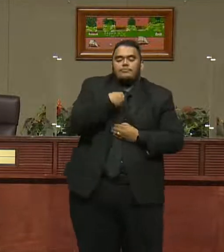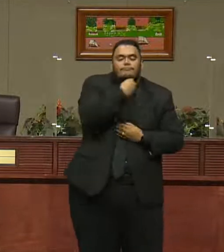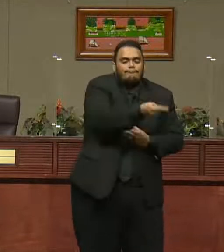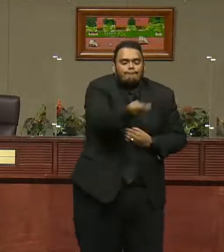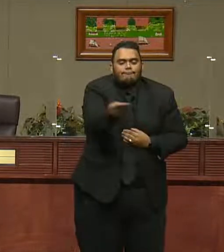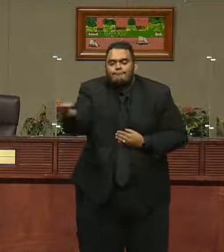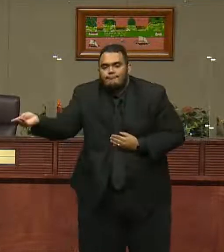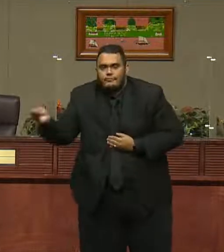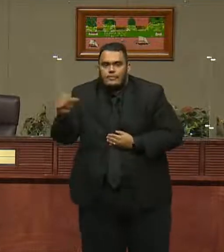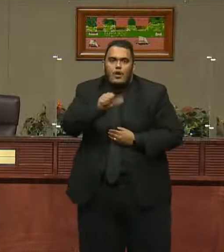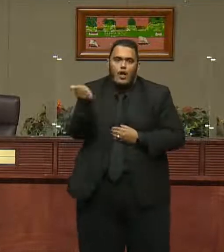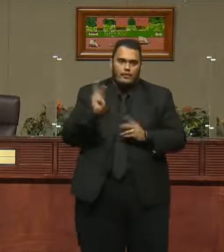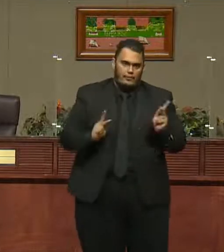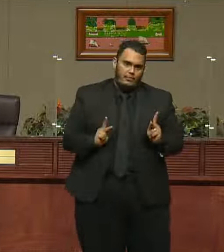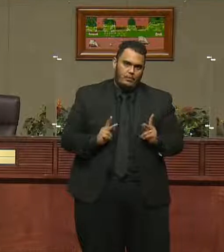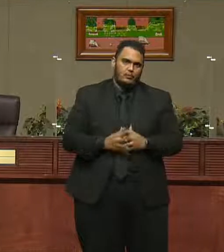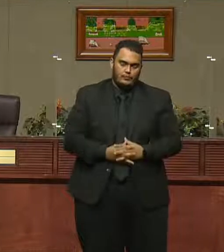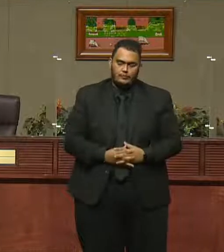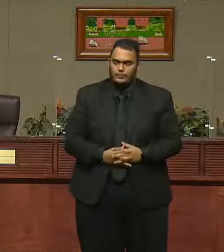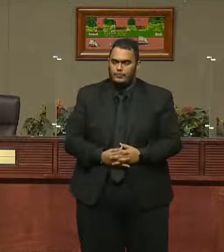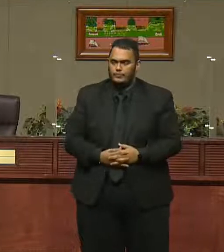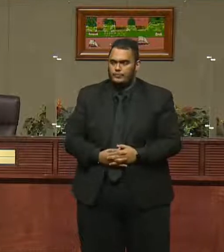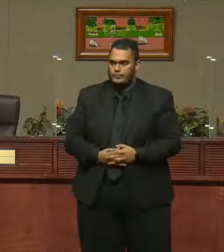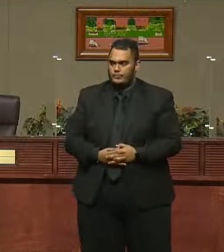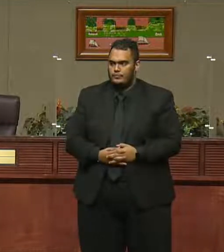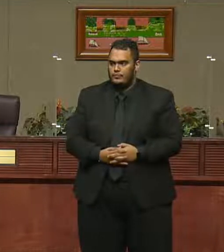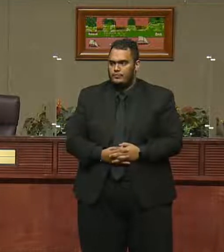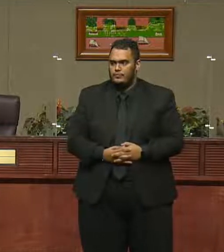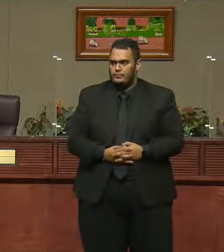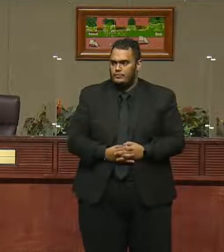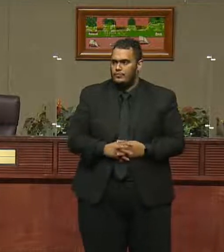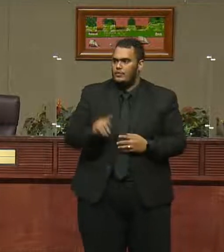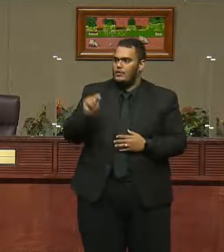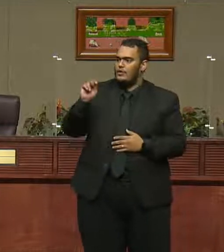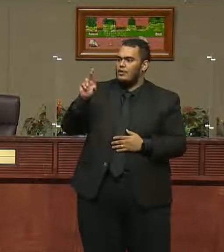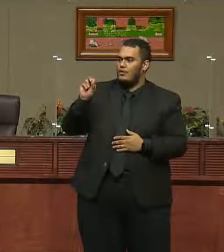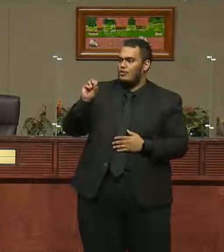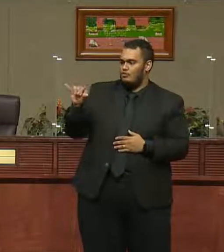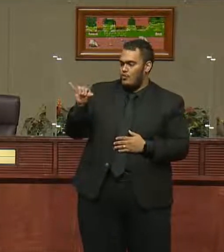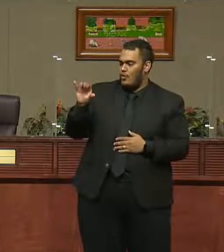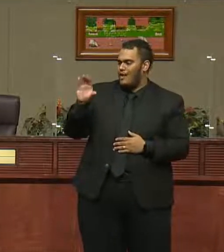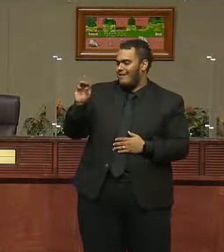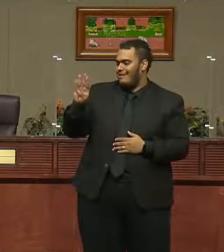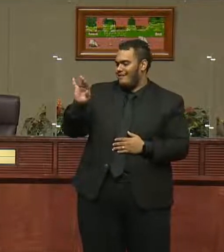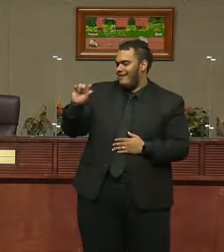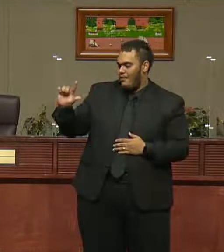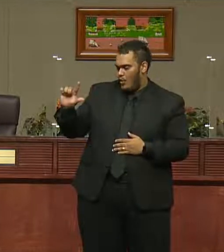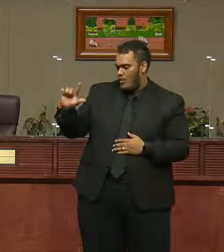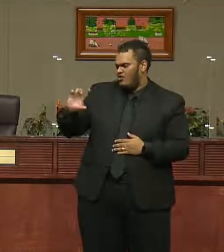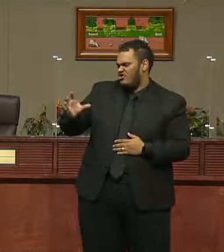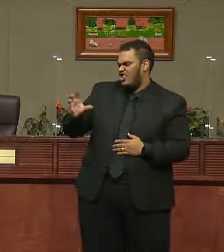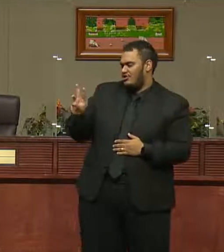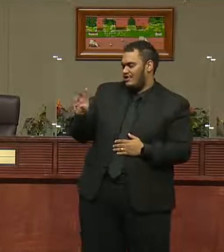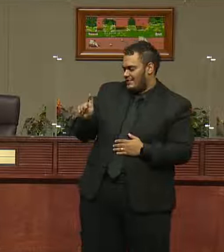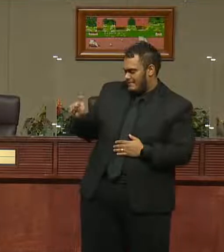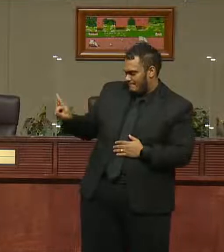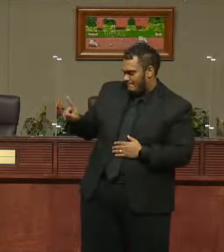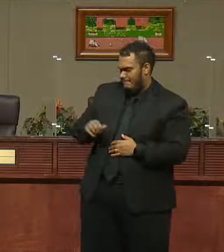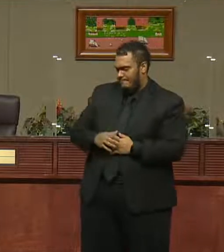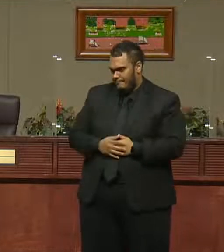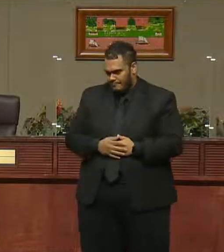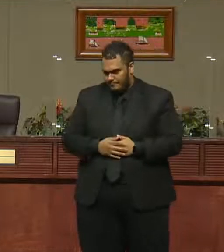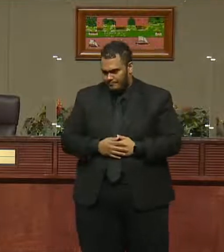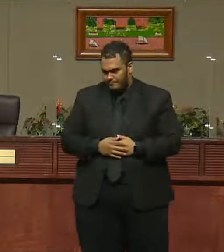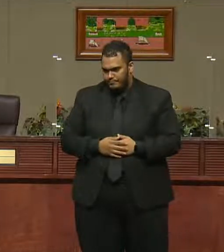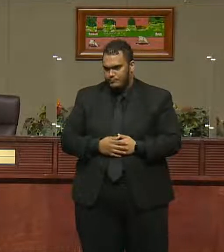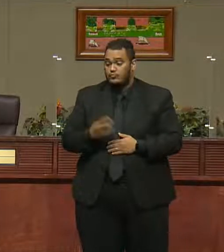people. Thank you. Troy Campbell with Channel 6. This is also for you, Alvina. With the 2 new cases of the